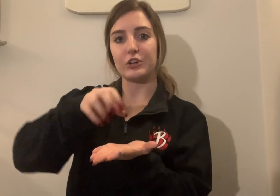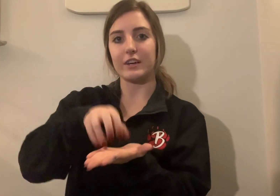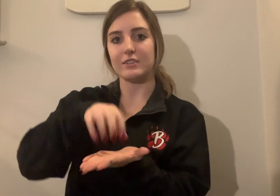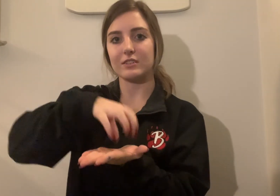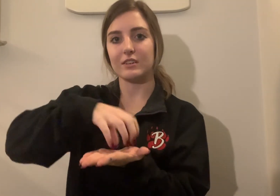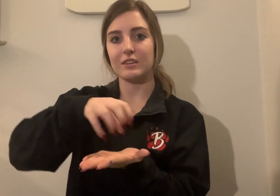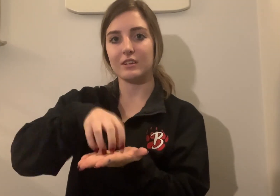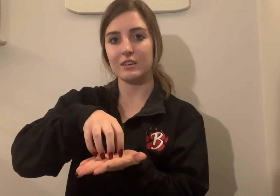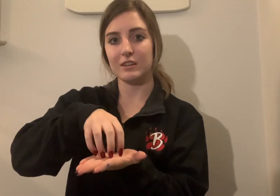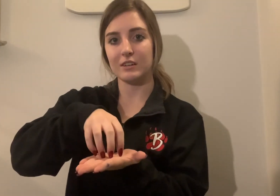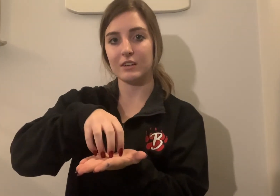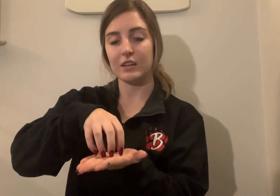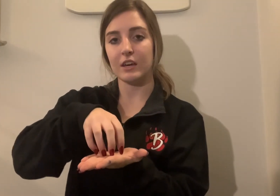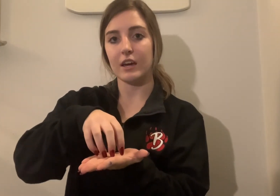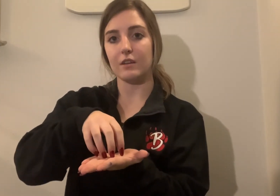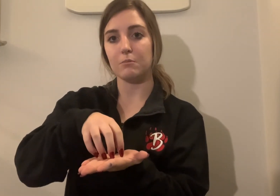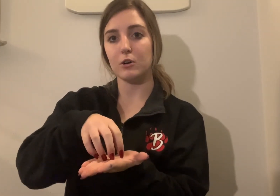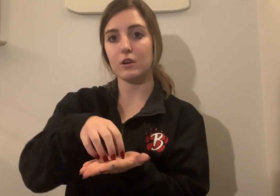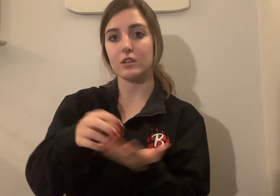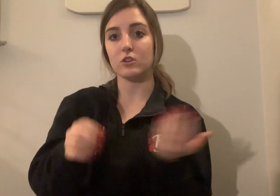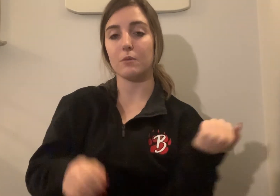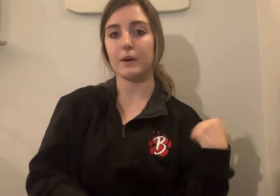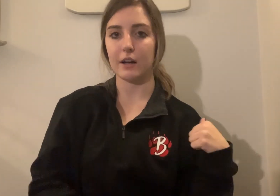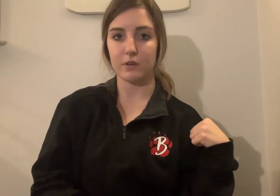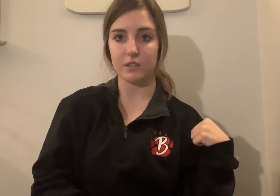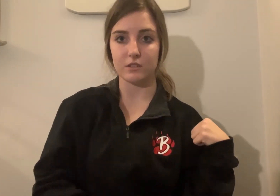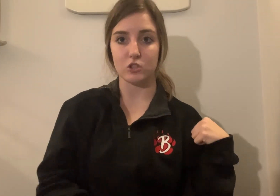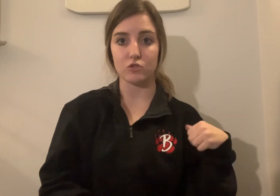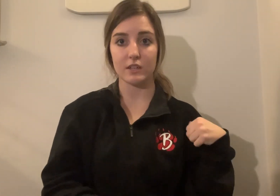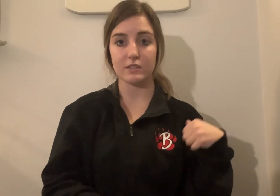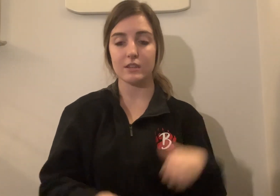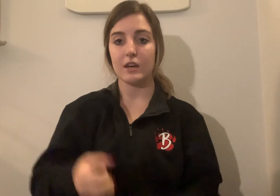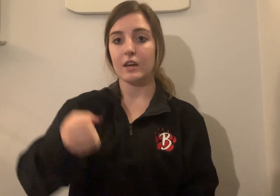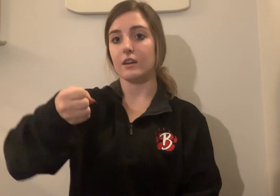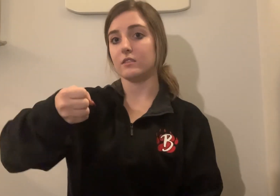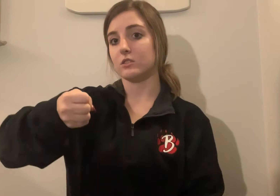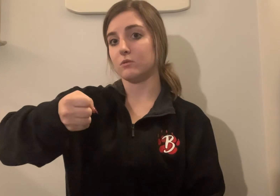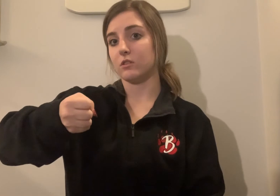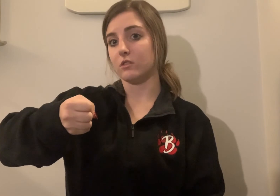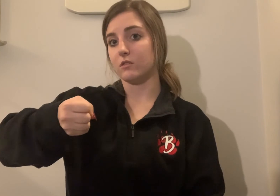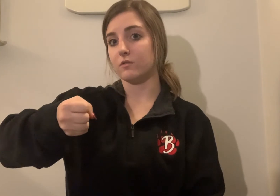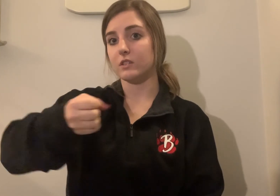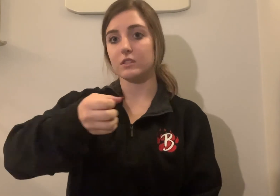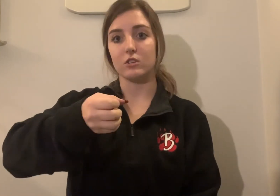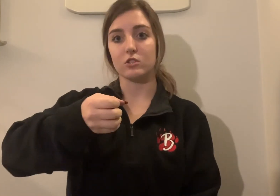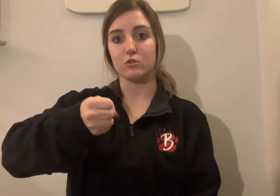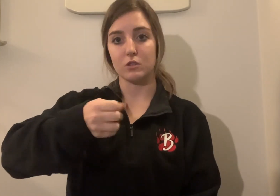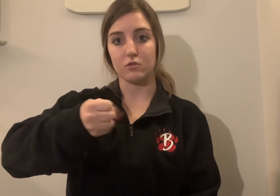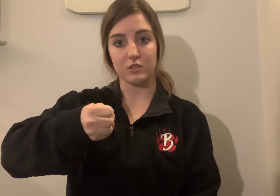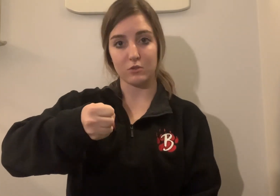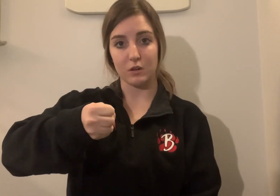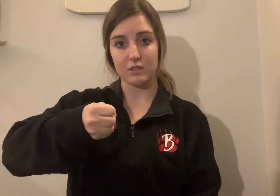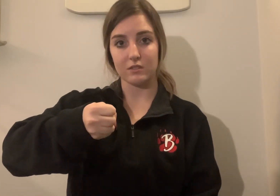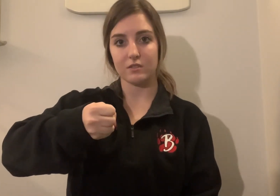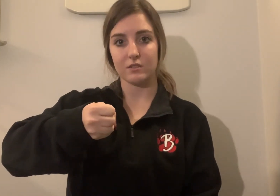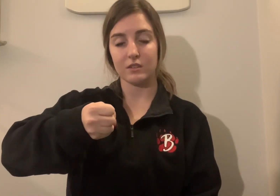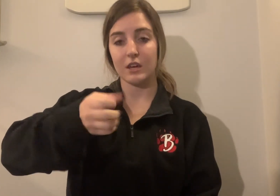Cookies. And milk I taught back when I did drinks, and this one you're in a fist and you just squeeze your fist twice.